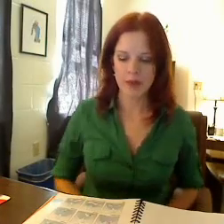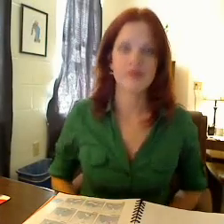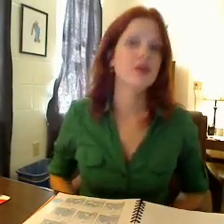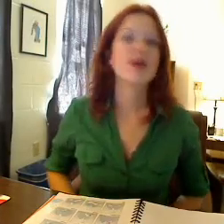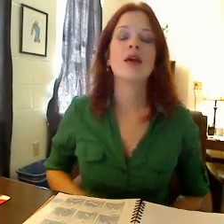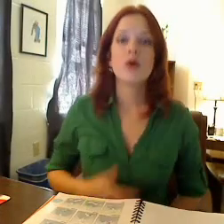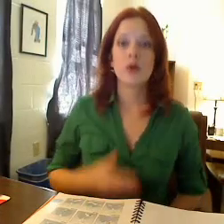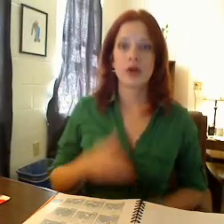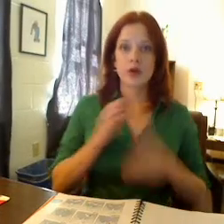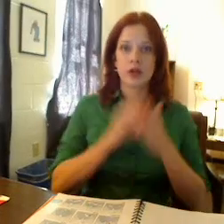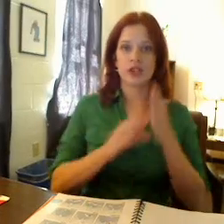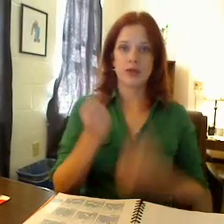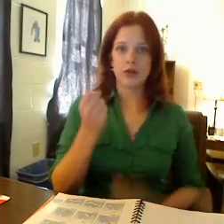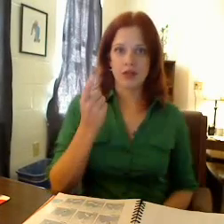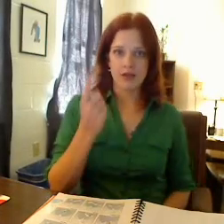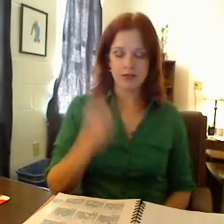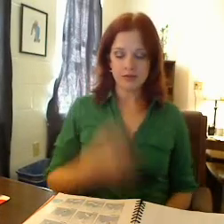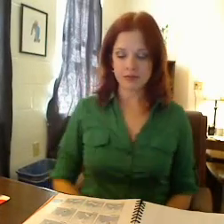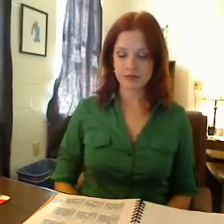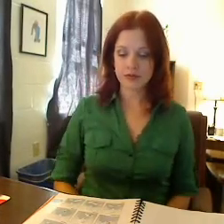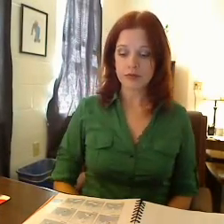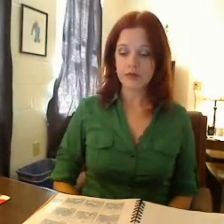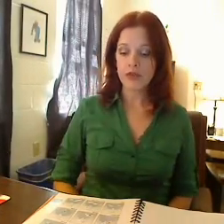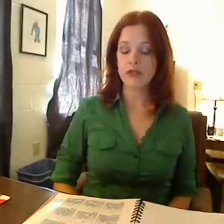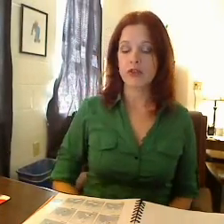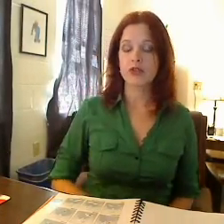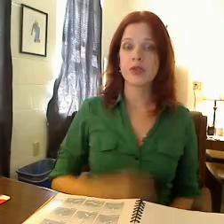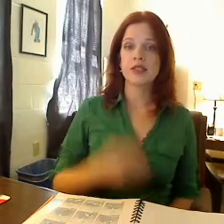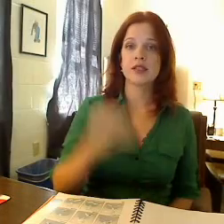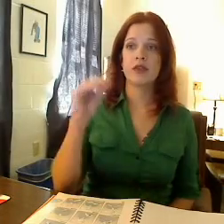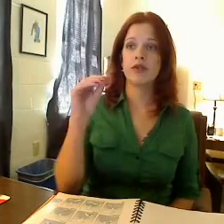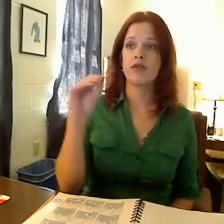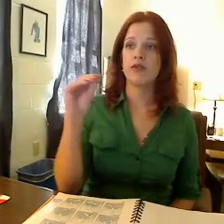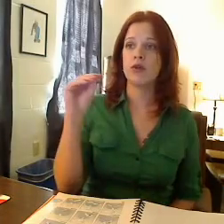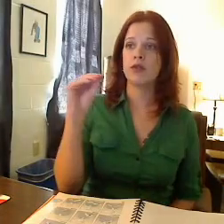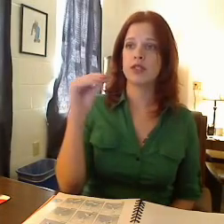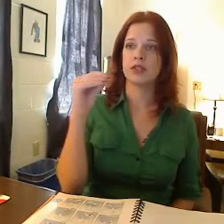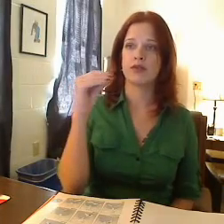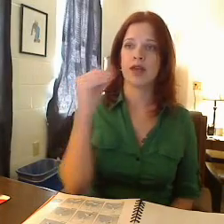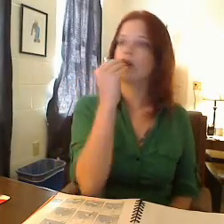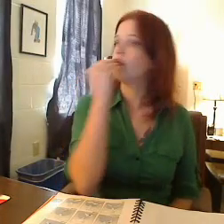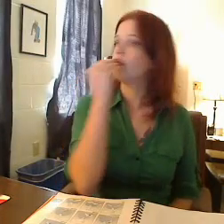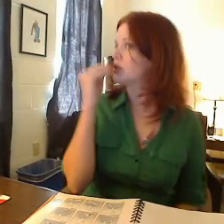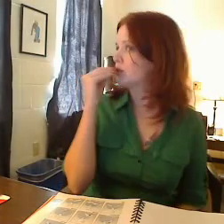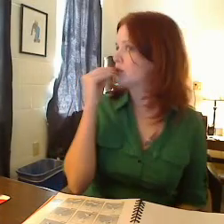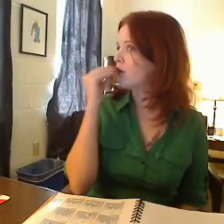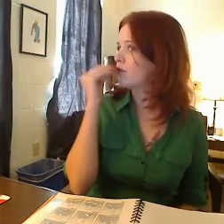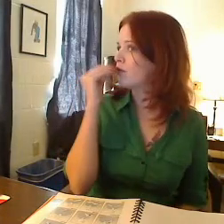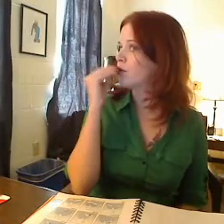Okay, we're going to work on chapter 11. The first one is the sign for food, which is a flat O at your mouth.